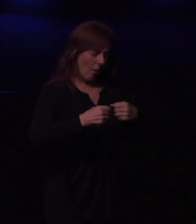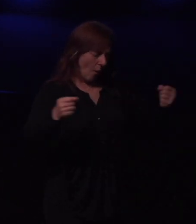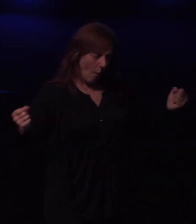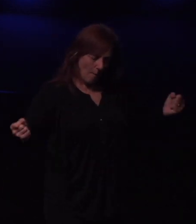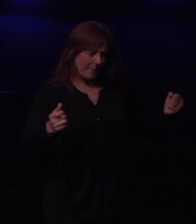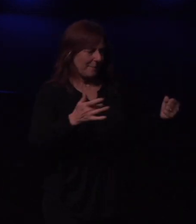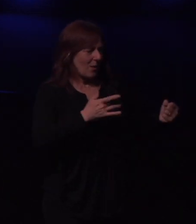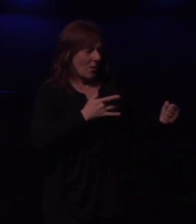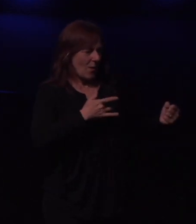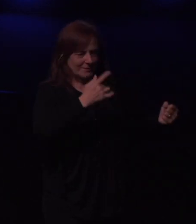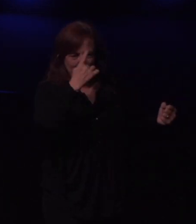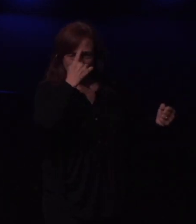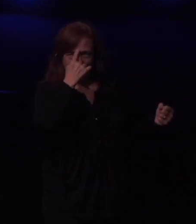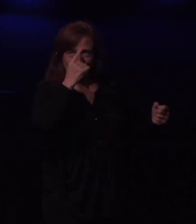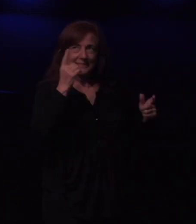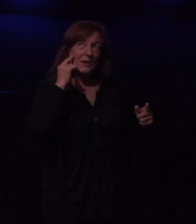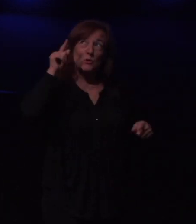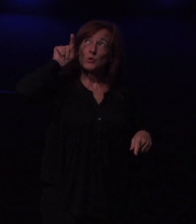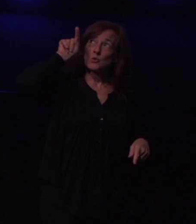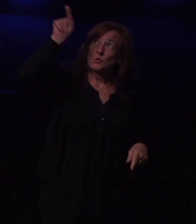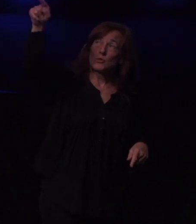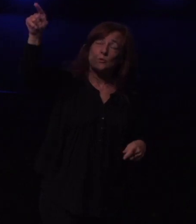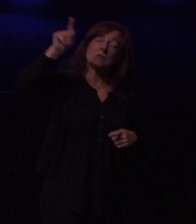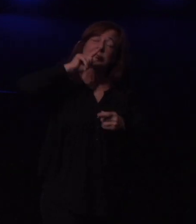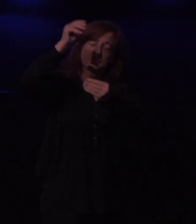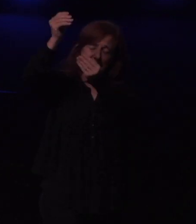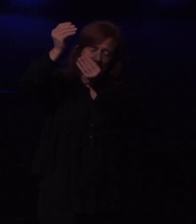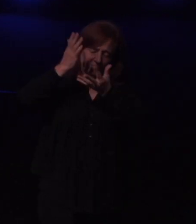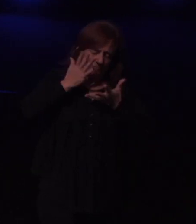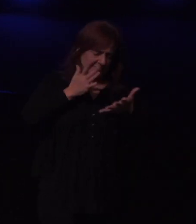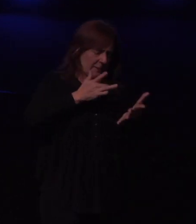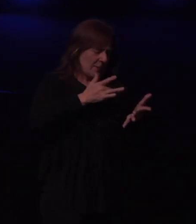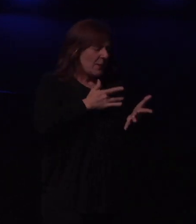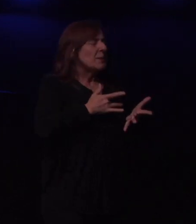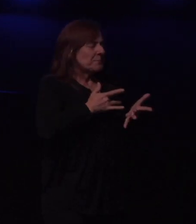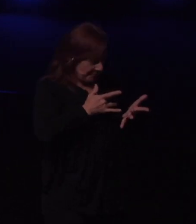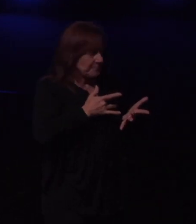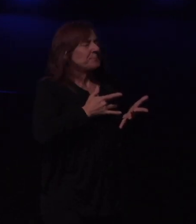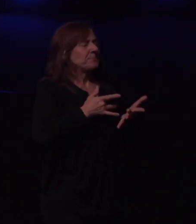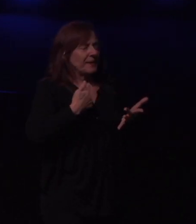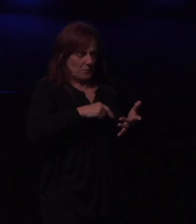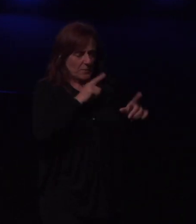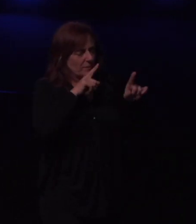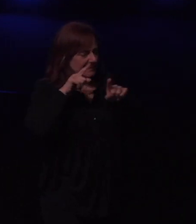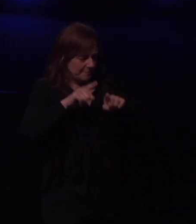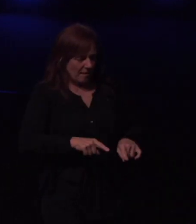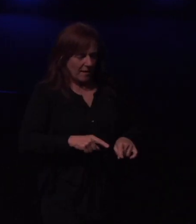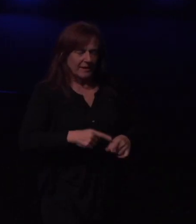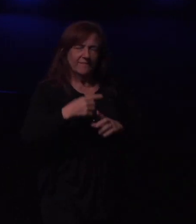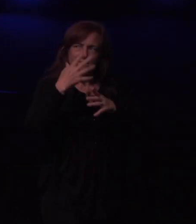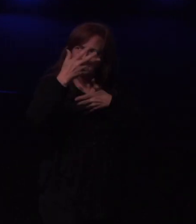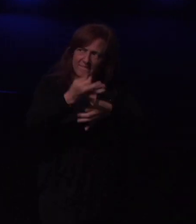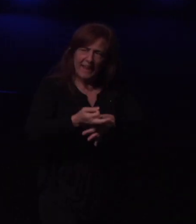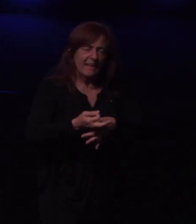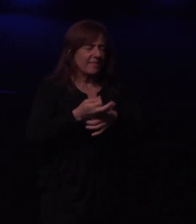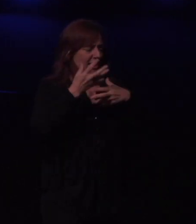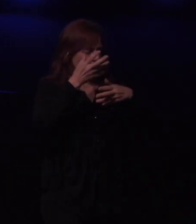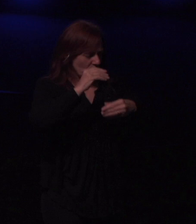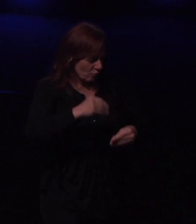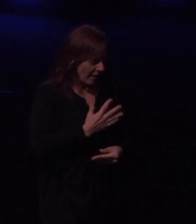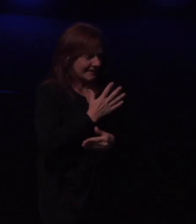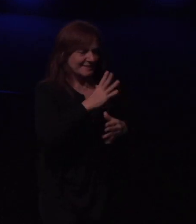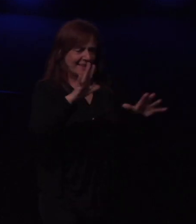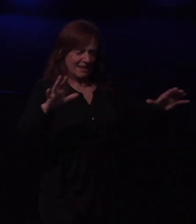of our hearts and minds to hear you speaking to us today. And may we respond in faith and in grace and